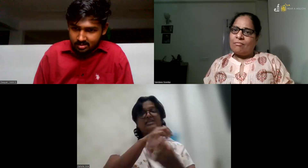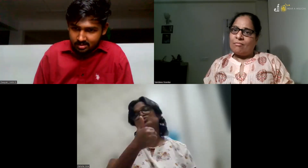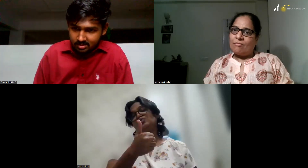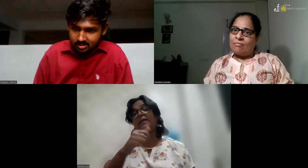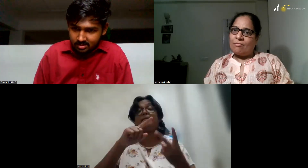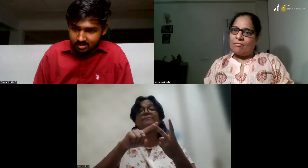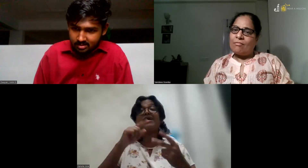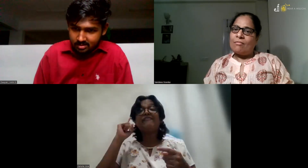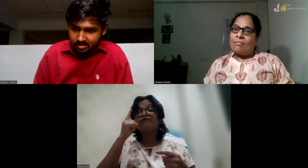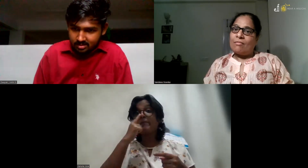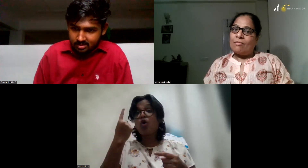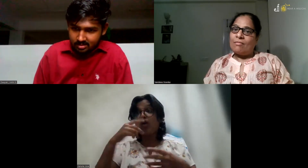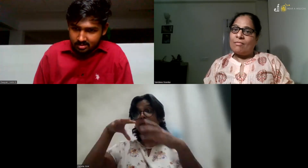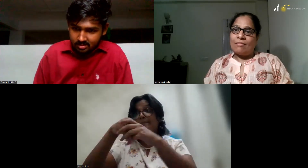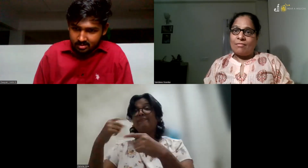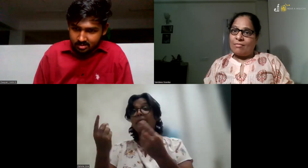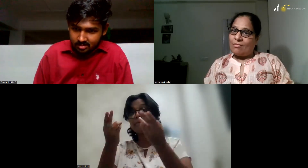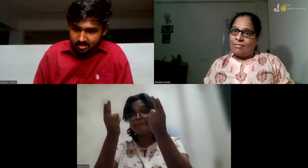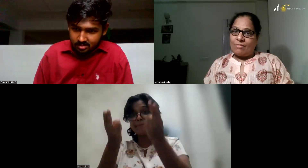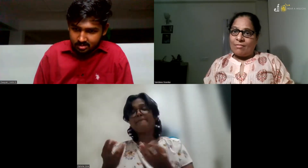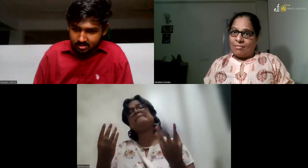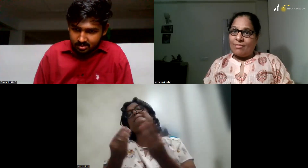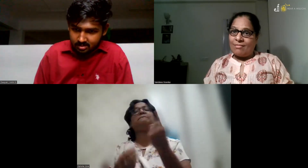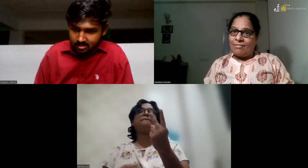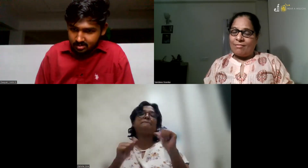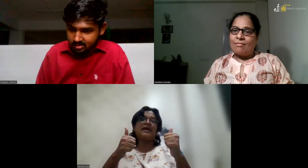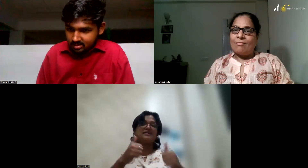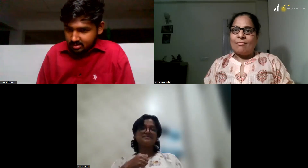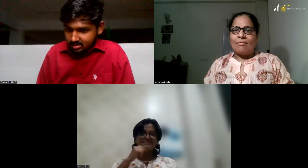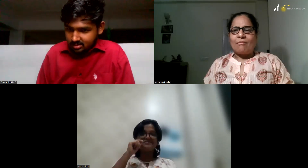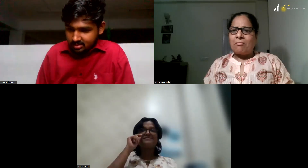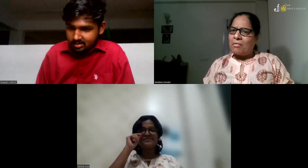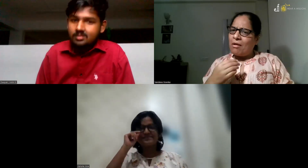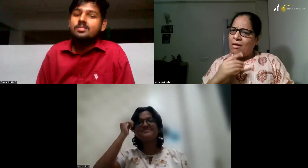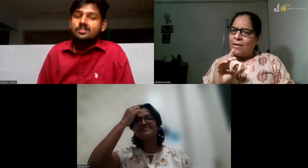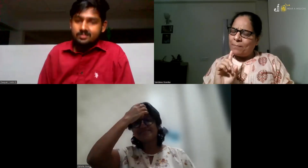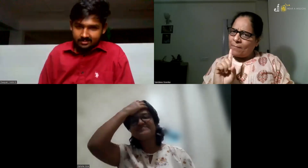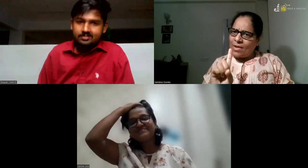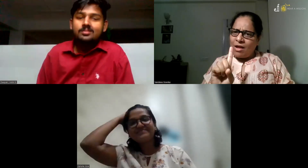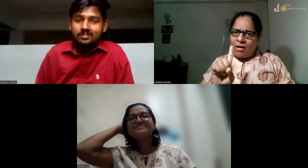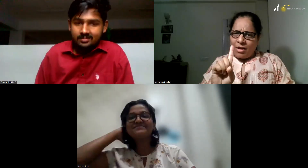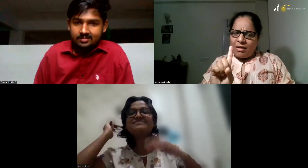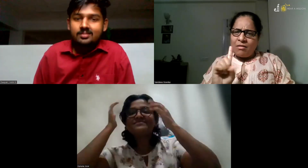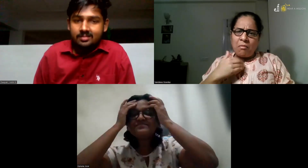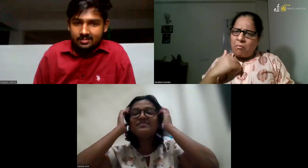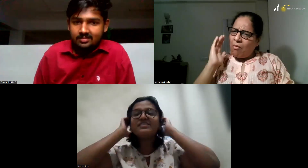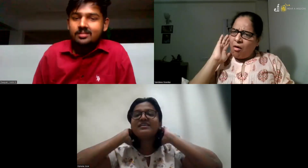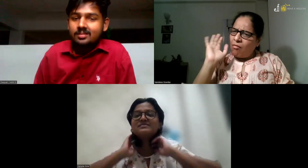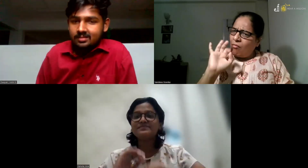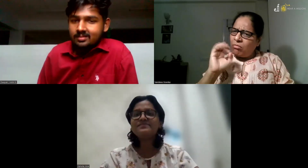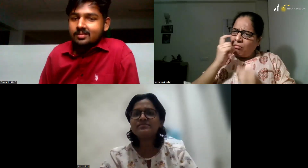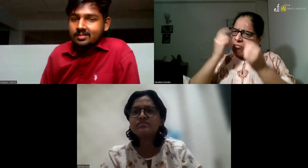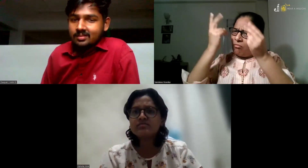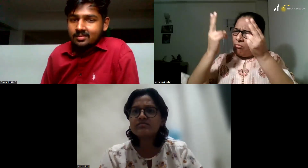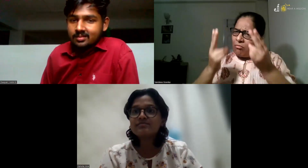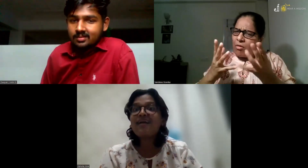and males staying together as well, that is also a good experience. And also, if you have a female group only living in the dormitory,